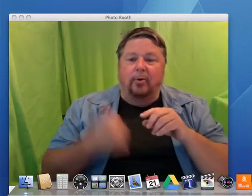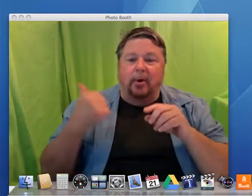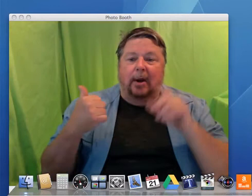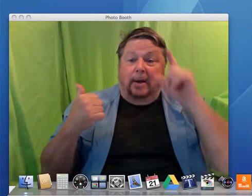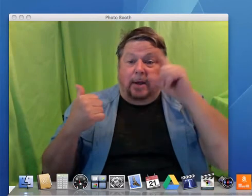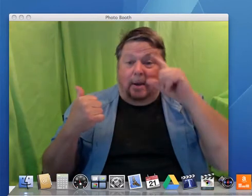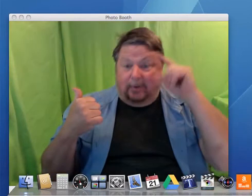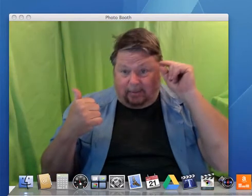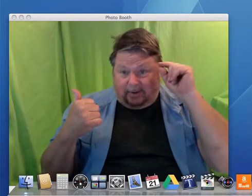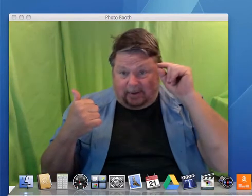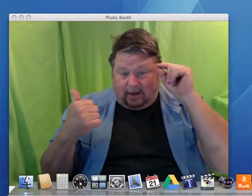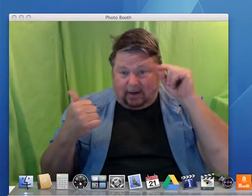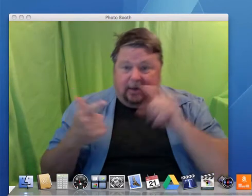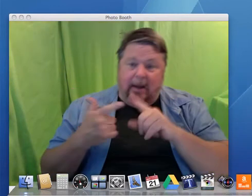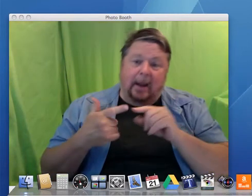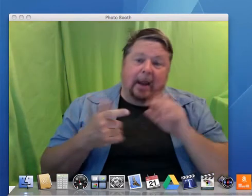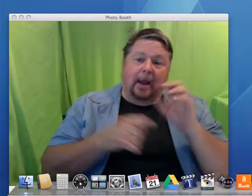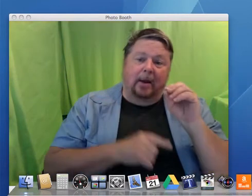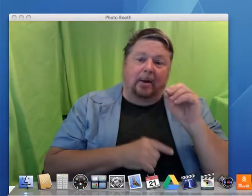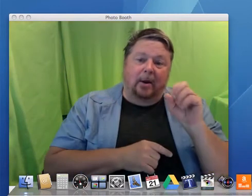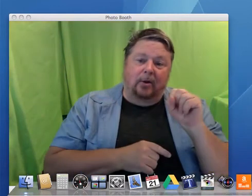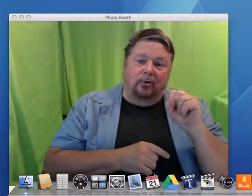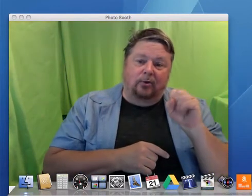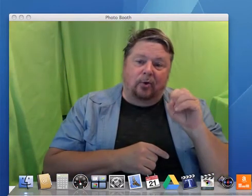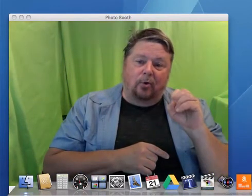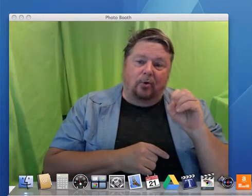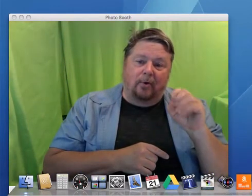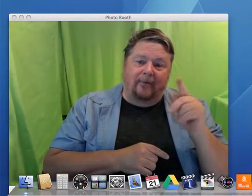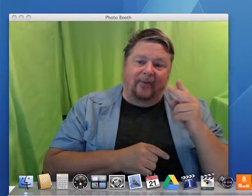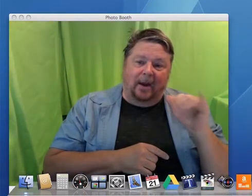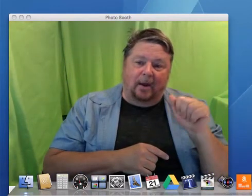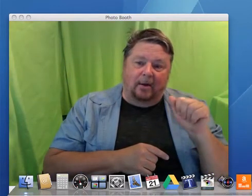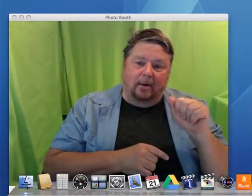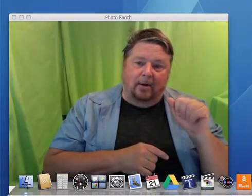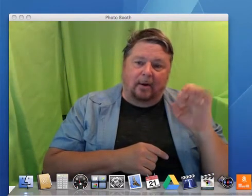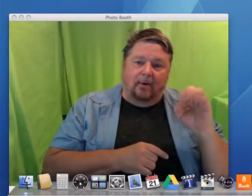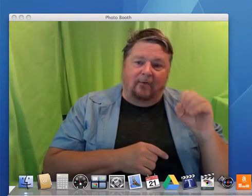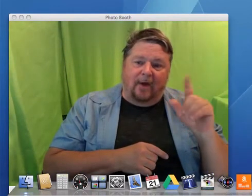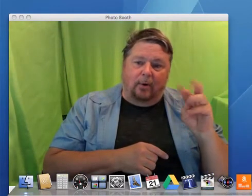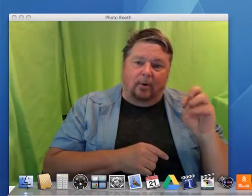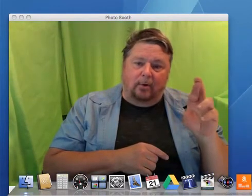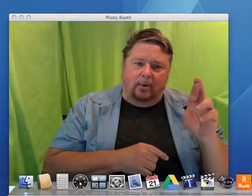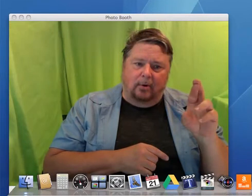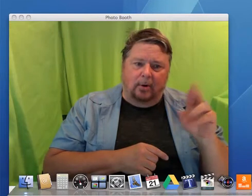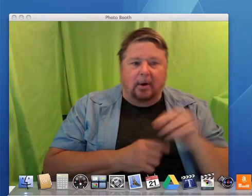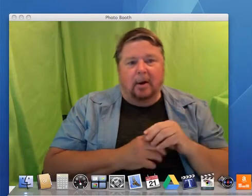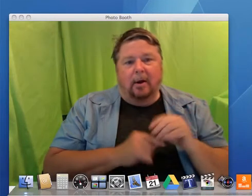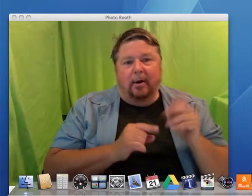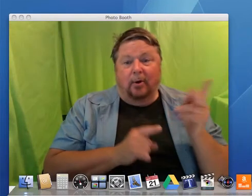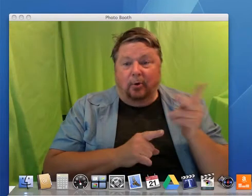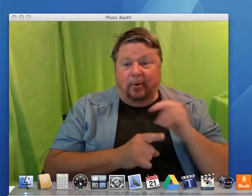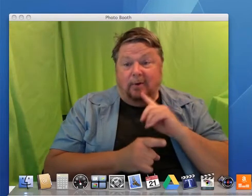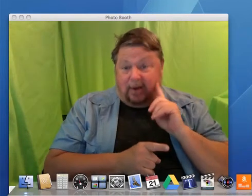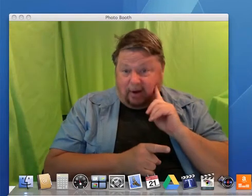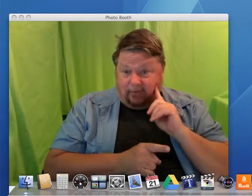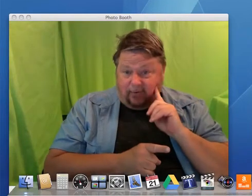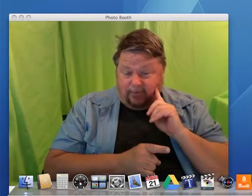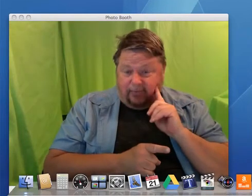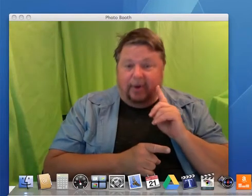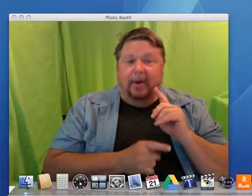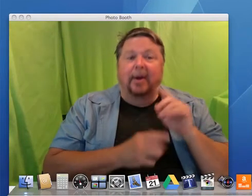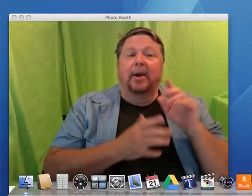to Thomas Hopkins Gallaudet and Sophia Fowler, who is a